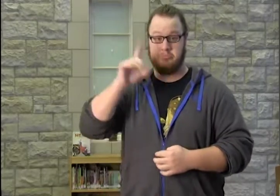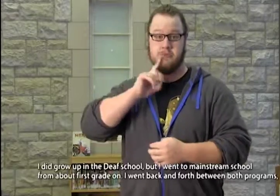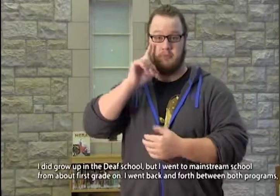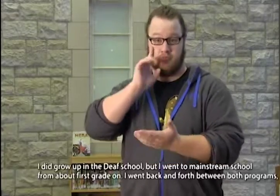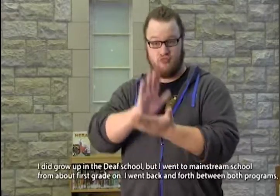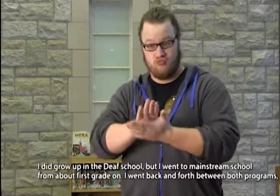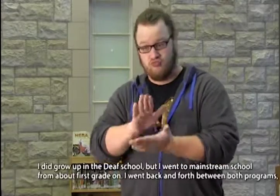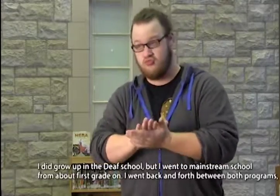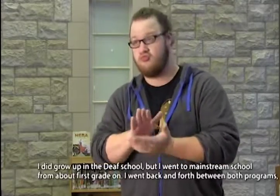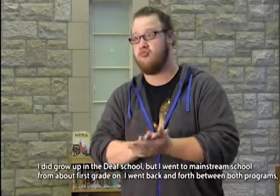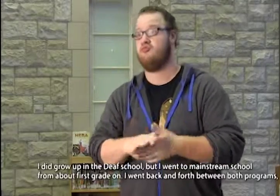I did grow up in the deaf school,